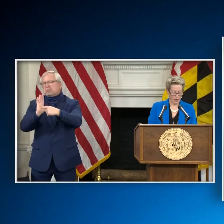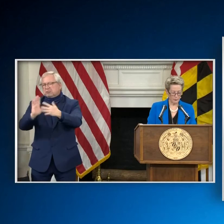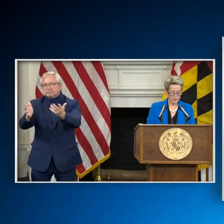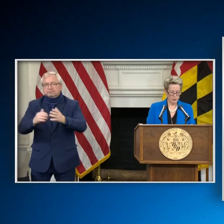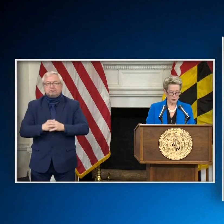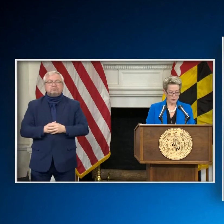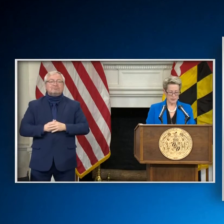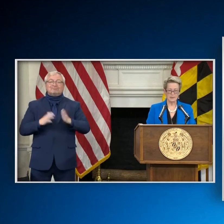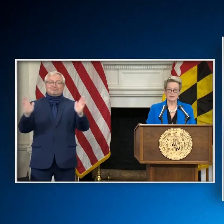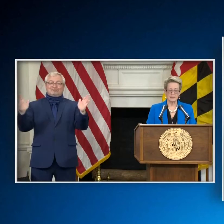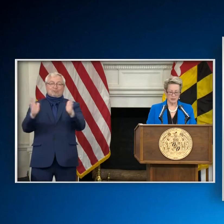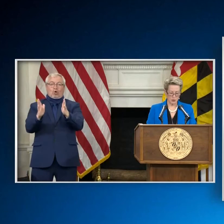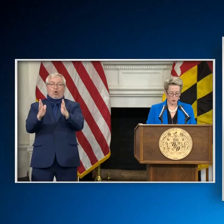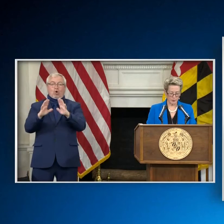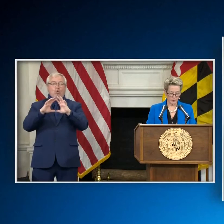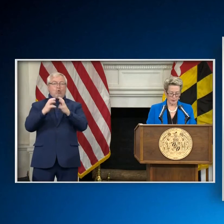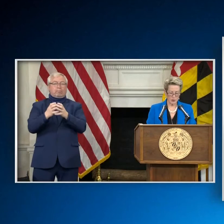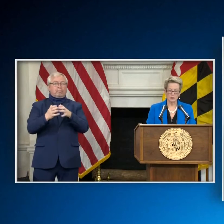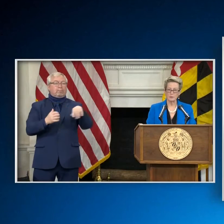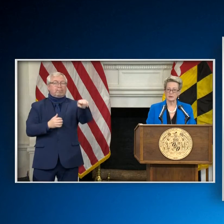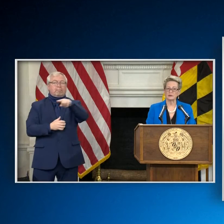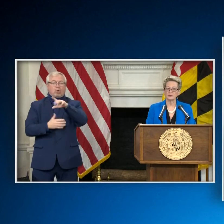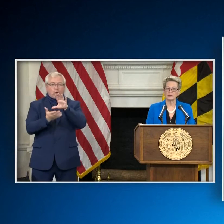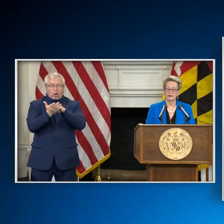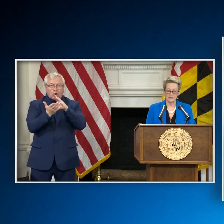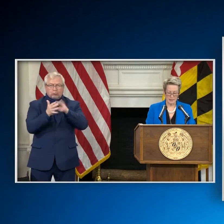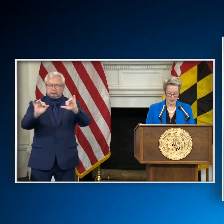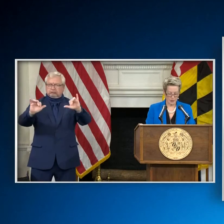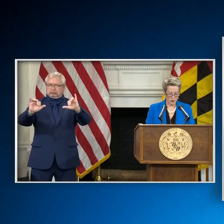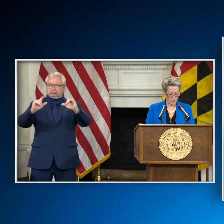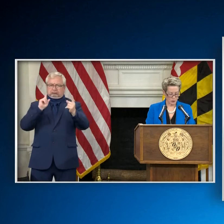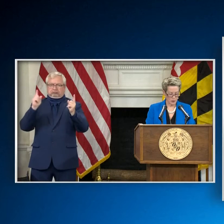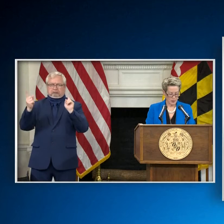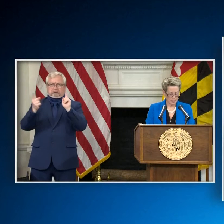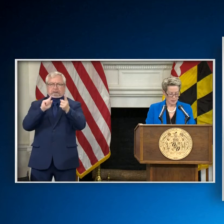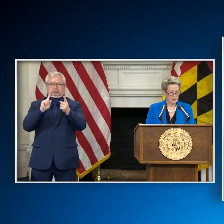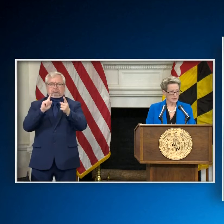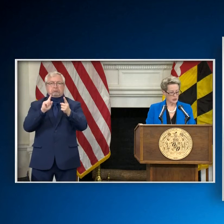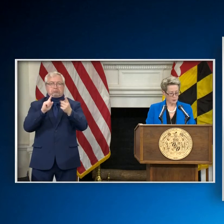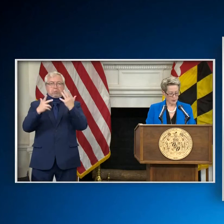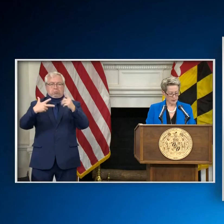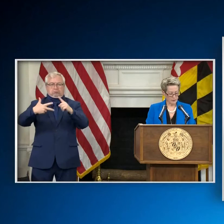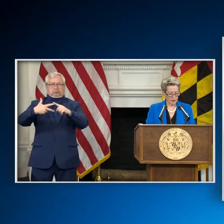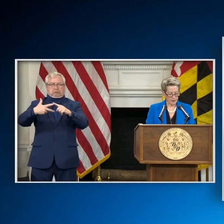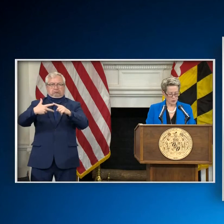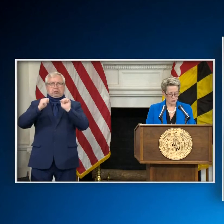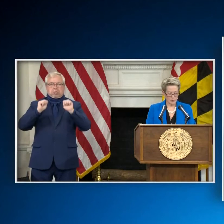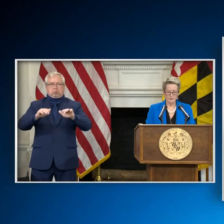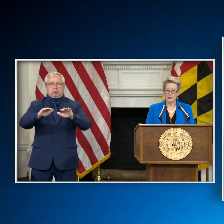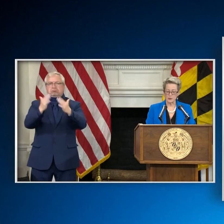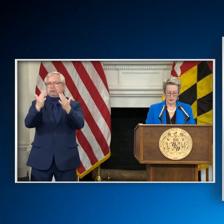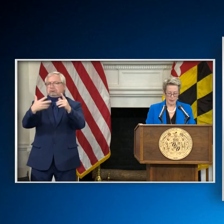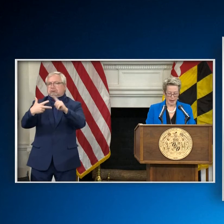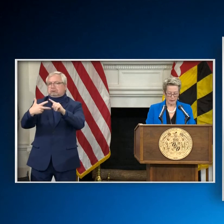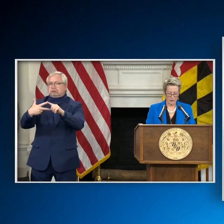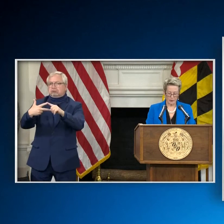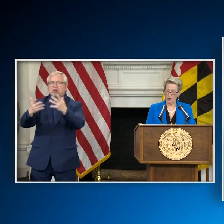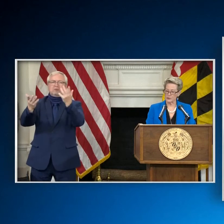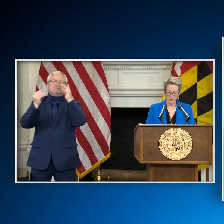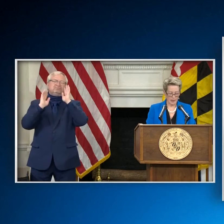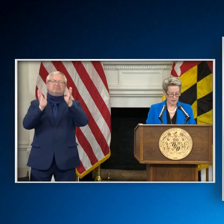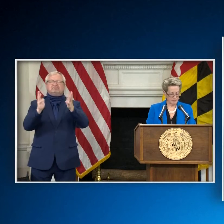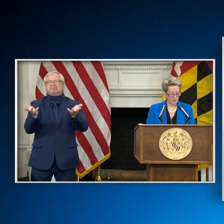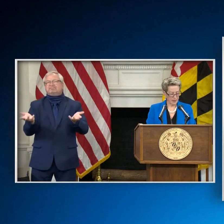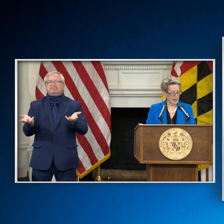with proper social distancing in school buildings could be included in Stage 2, such as bringing various groups of students back on